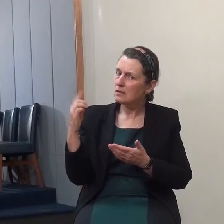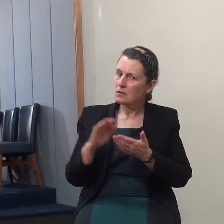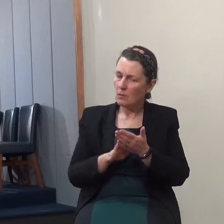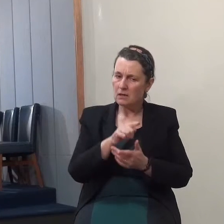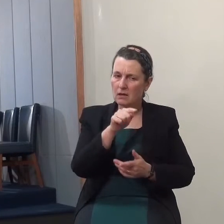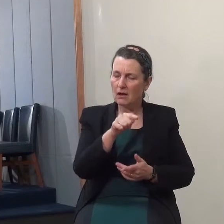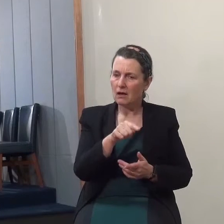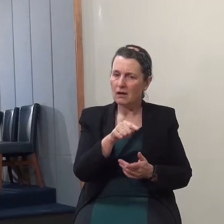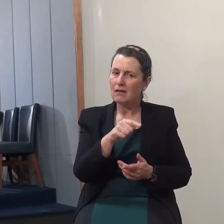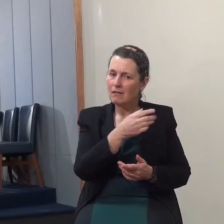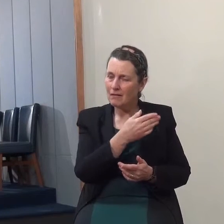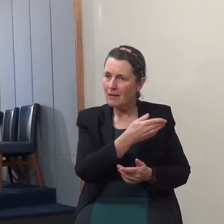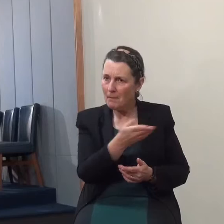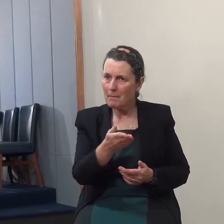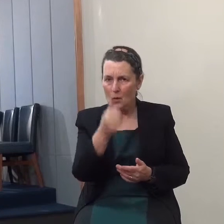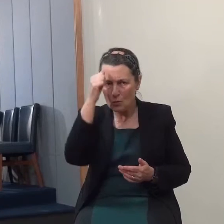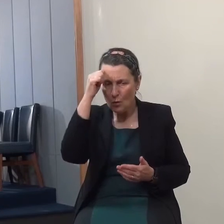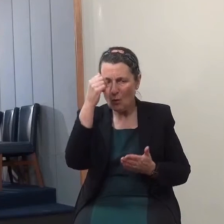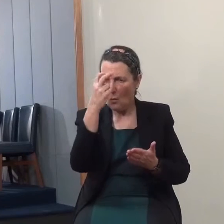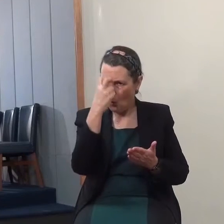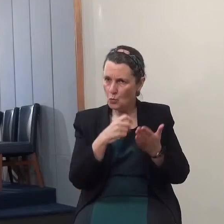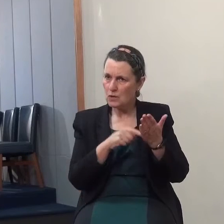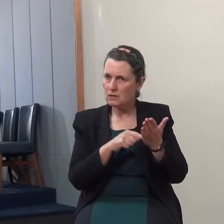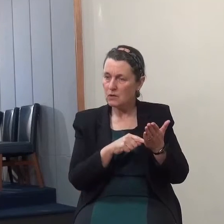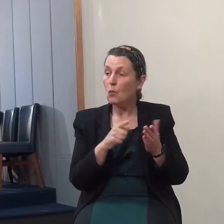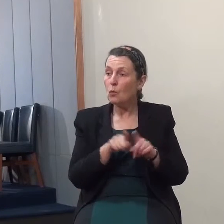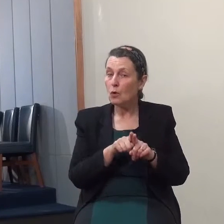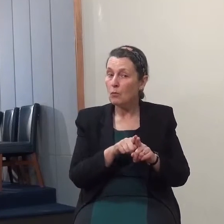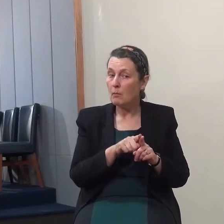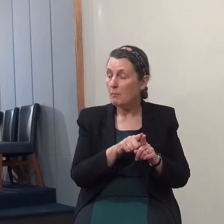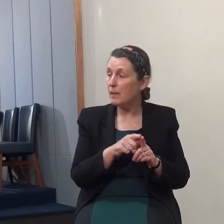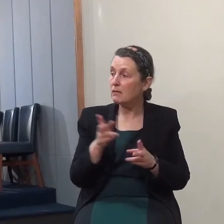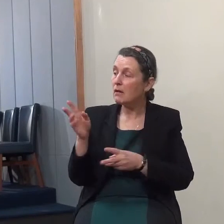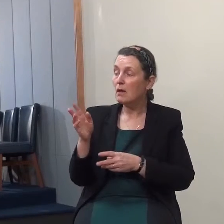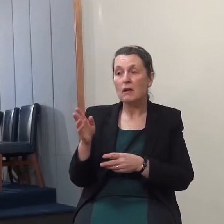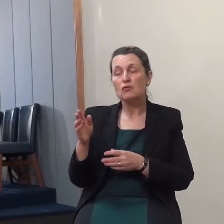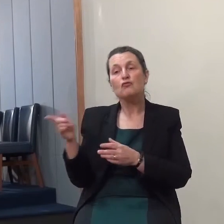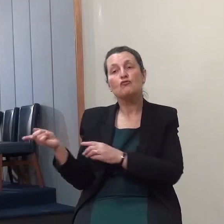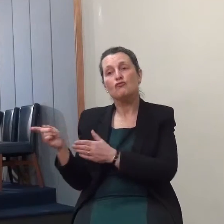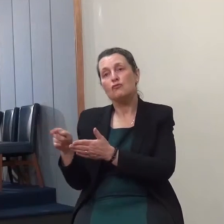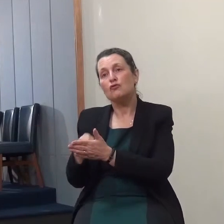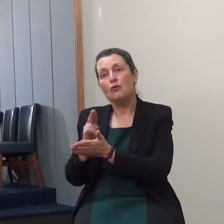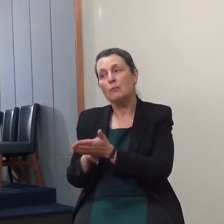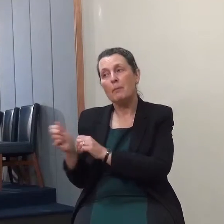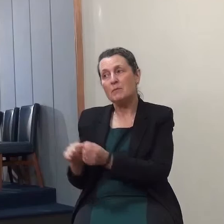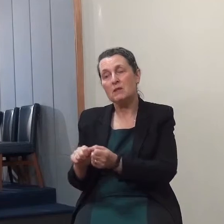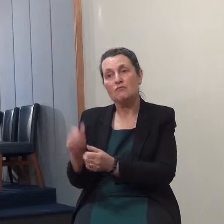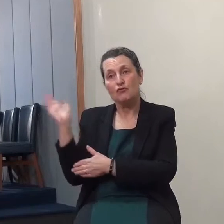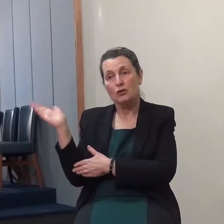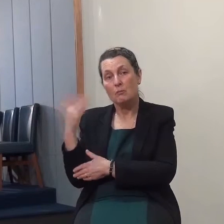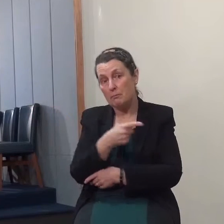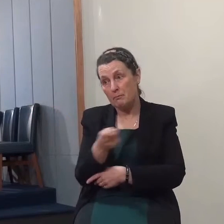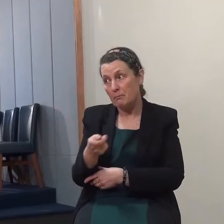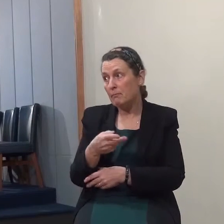Scripture, and they'd heard, of course, John the Baptist. At least two of them were his kind of unofficial disciples and